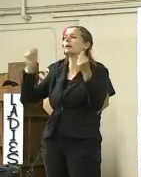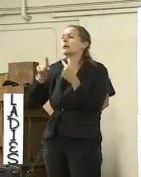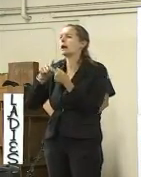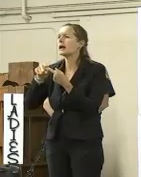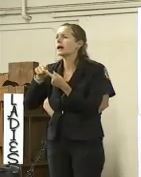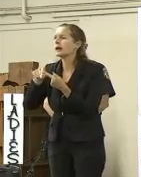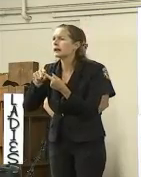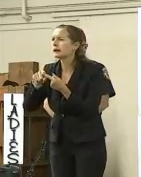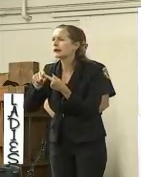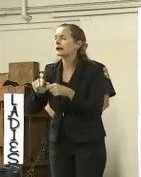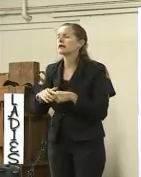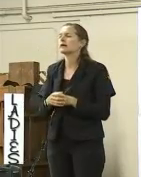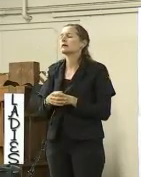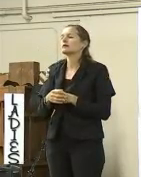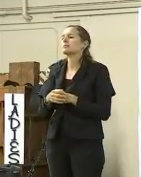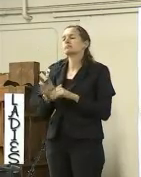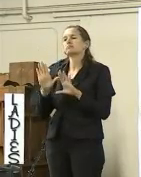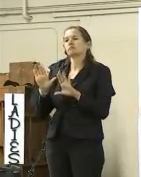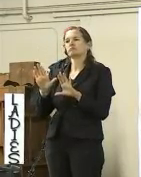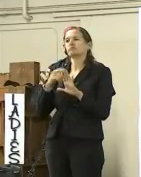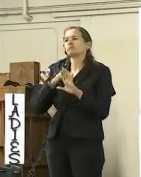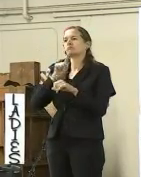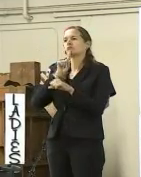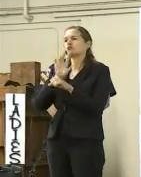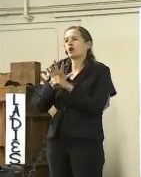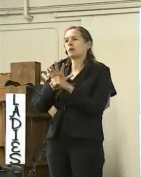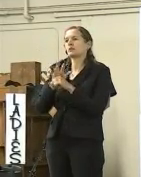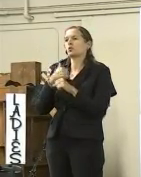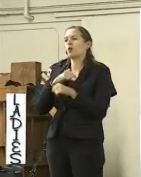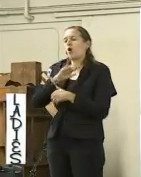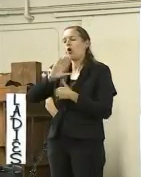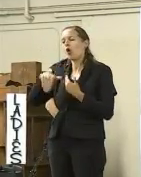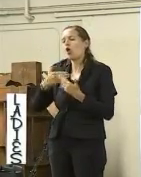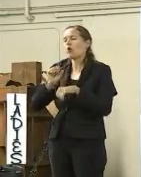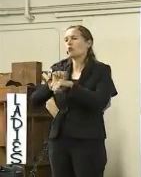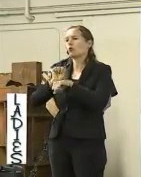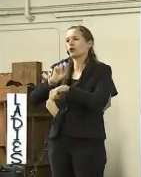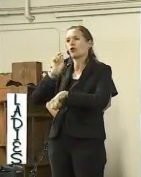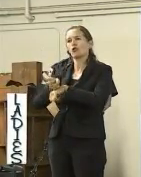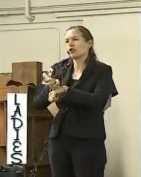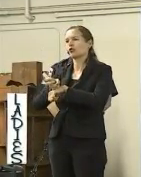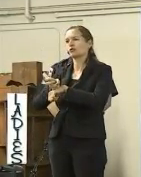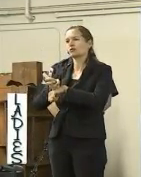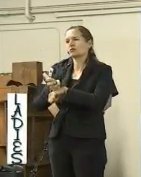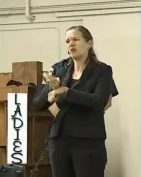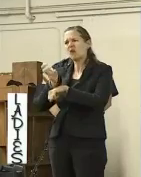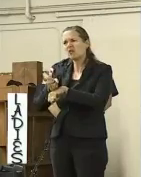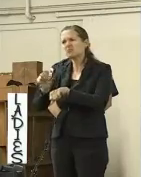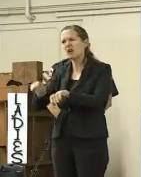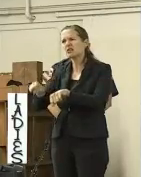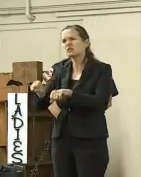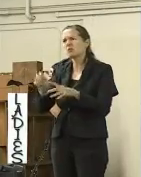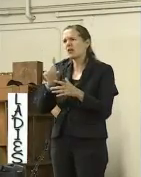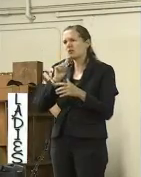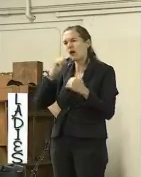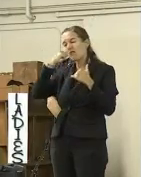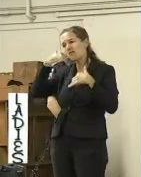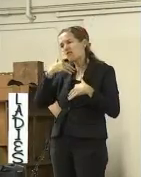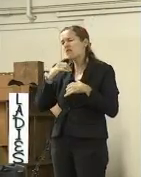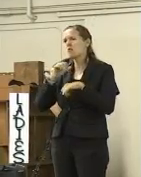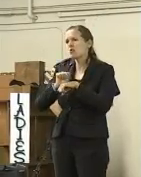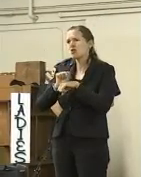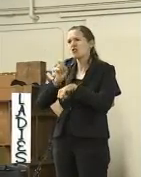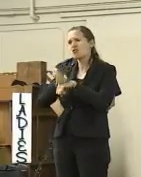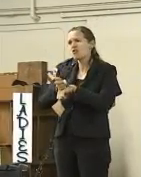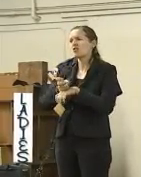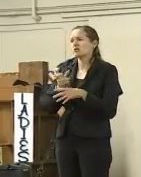that every resource available to us is working tirelessly and as hard as they can to ensure your safety and getting you